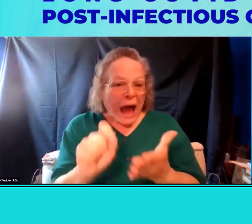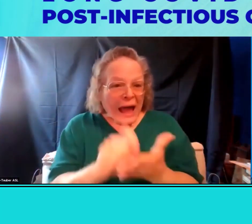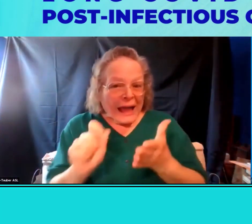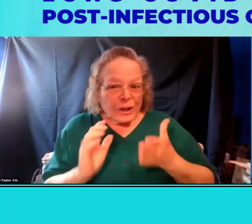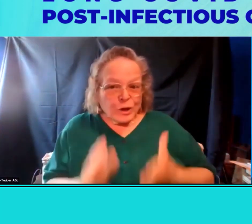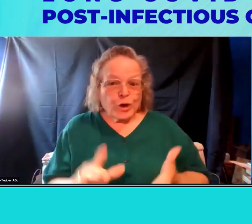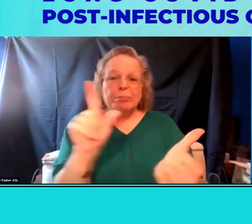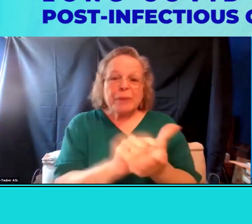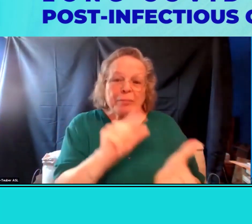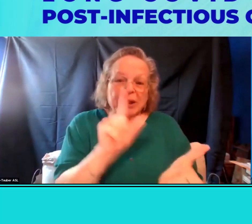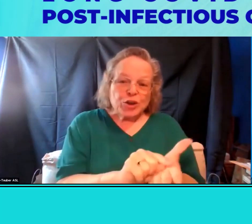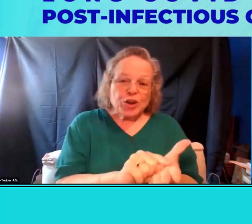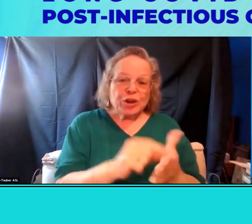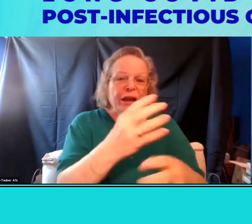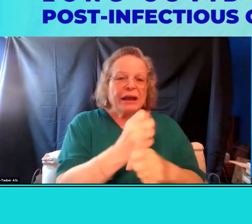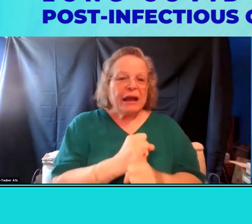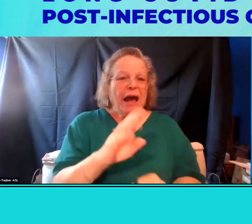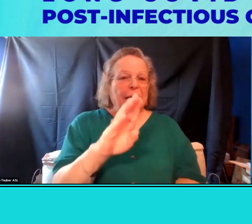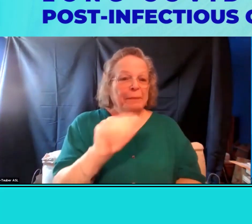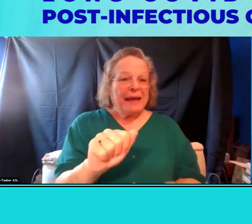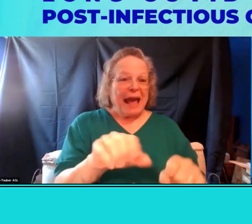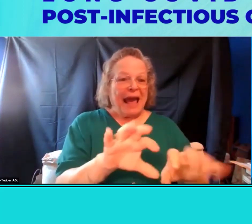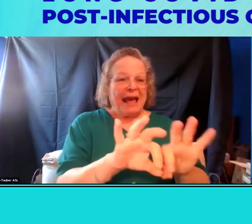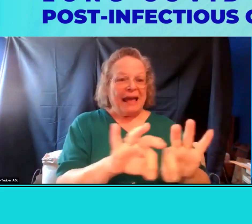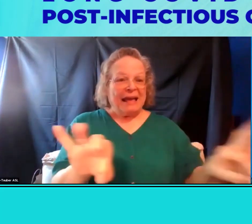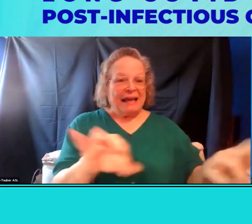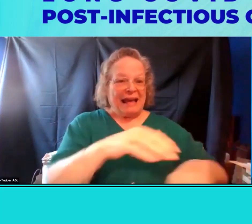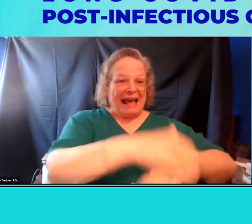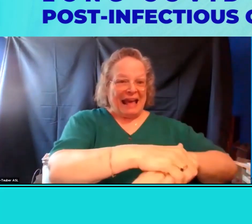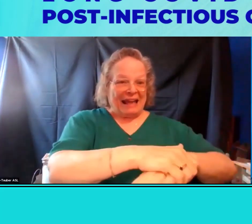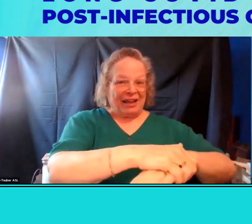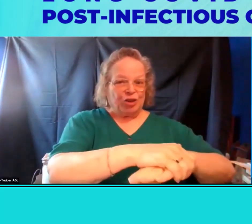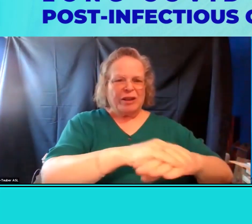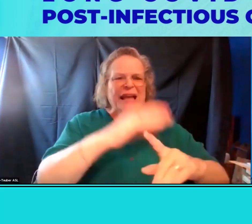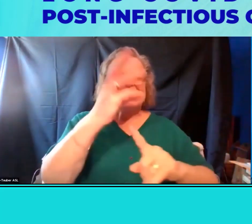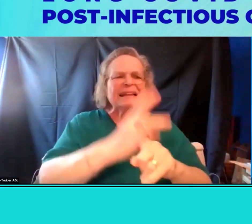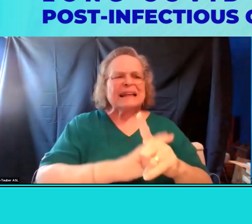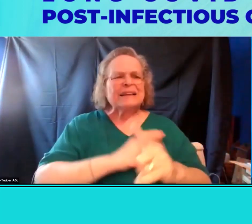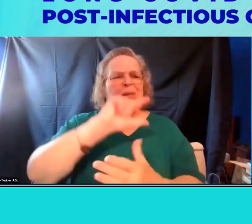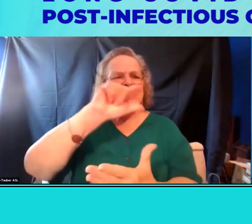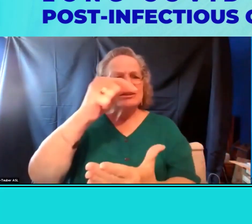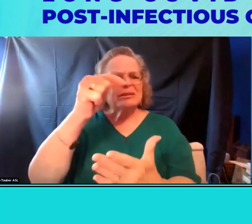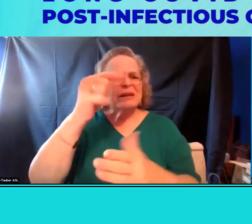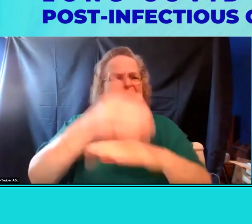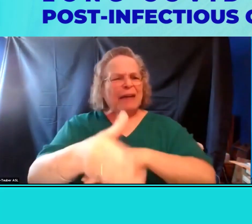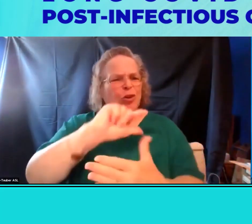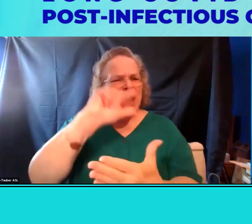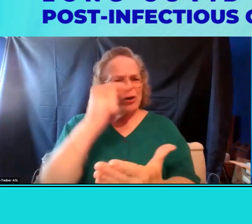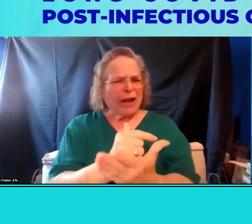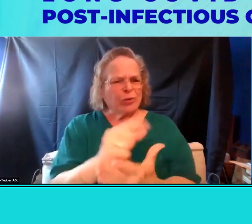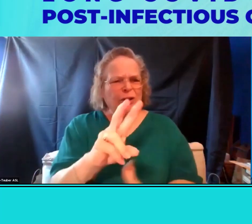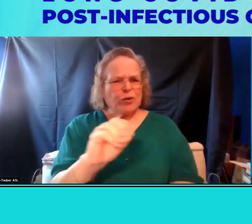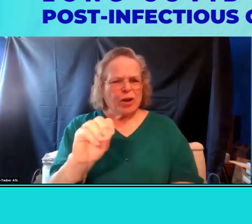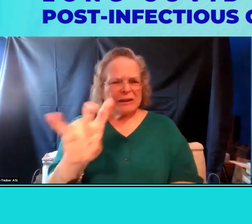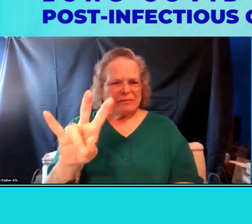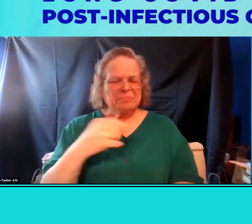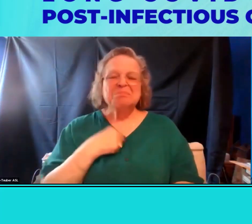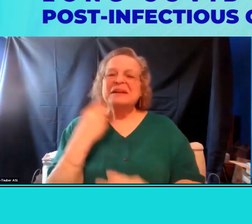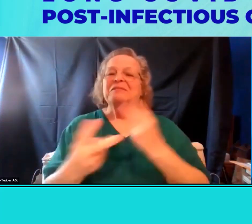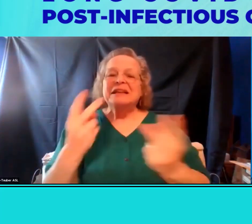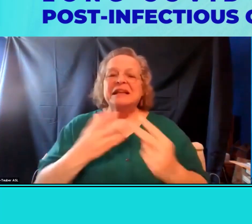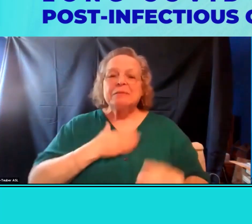a bachelor's in English with a minor in art. Then, 6 months after I graduated in 2007, I was visiting my parents